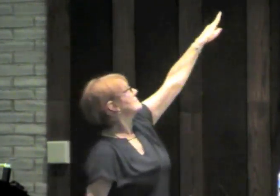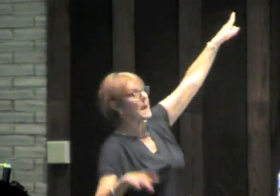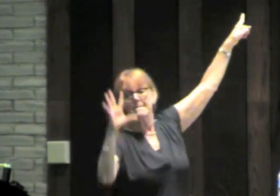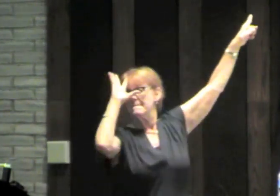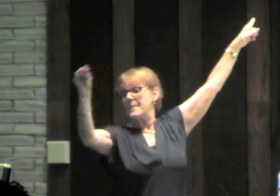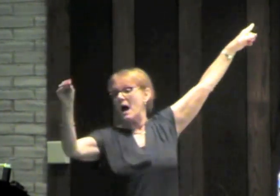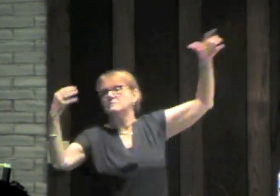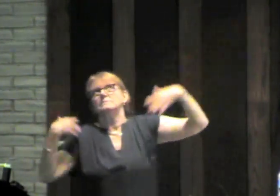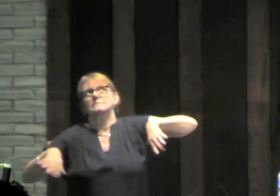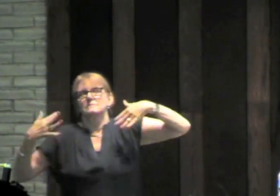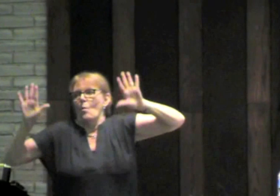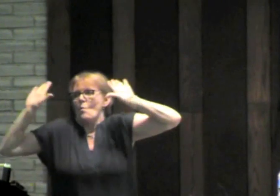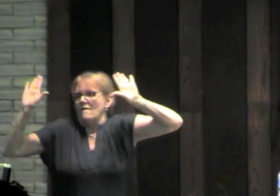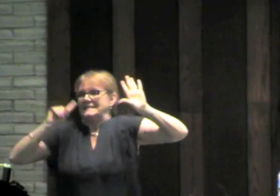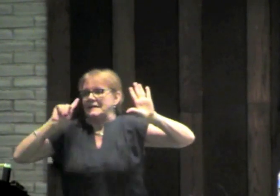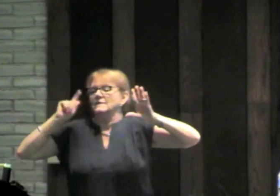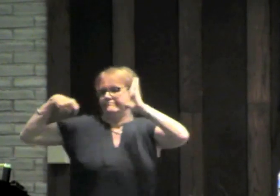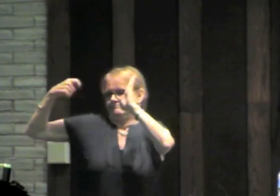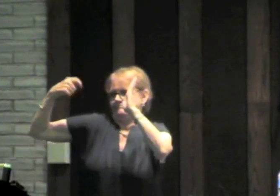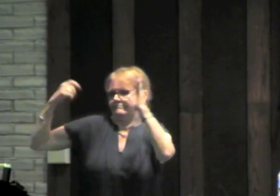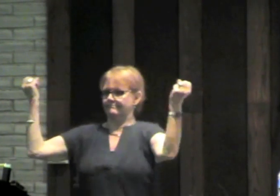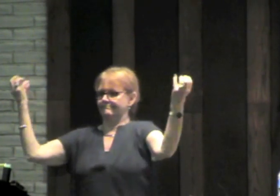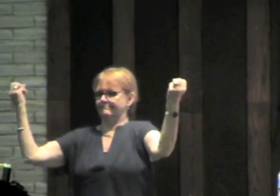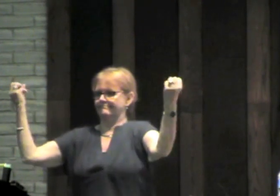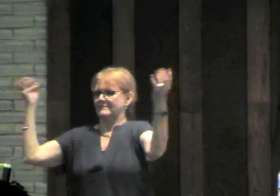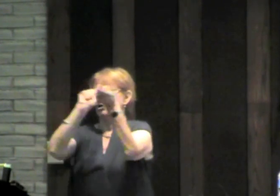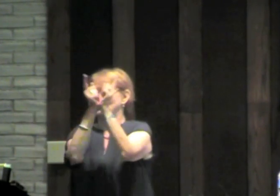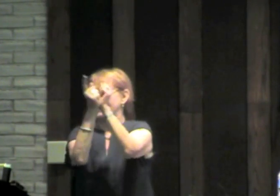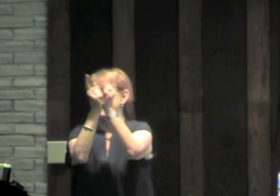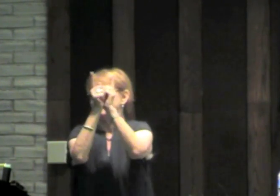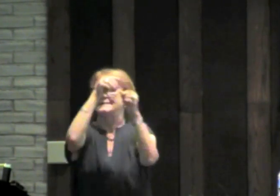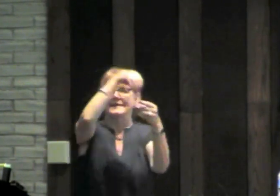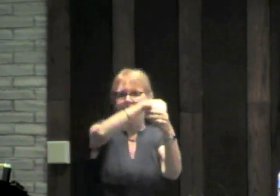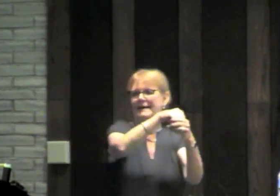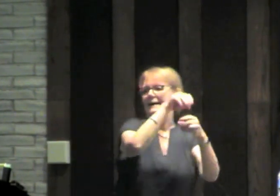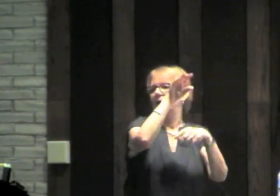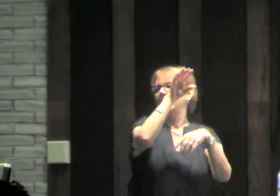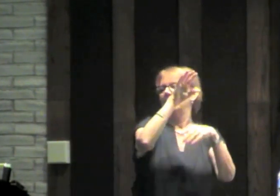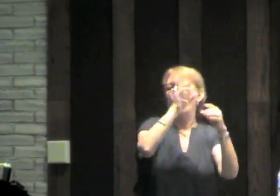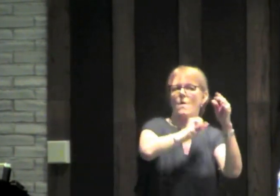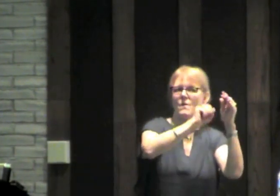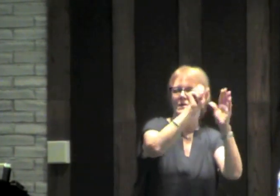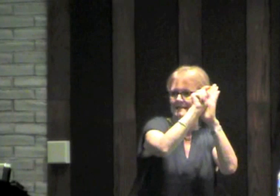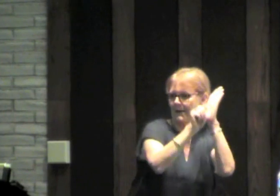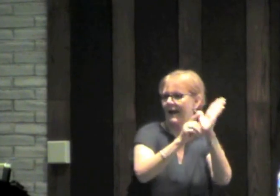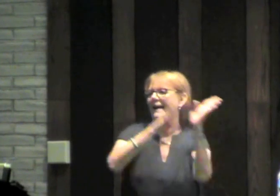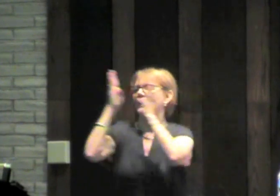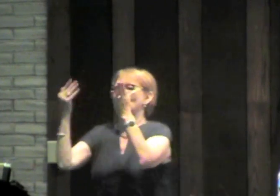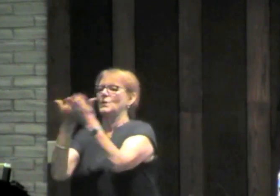country. But this man here was a wonderful deaf videographer and translator. He would translate